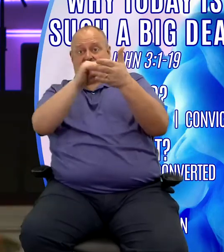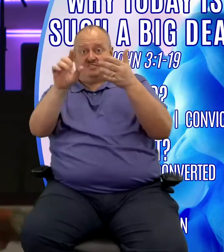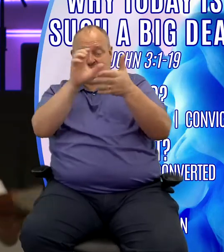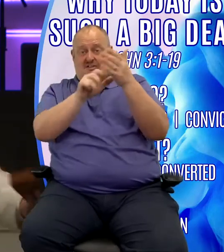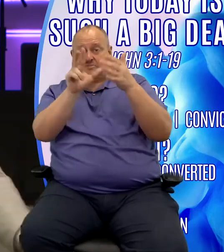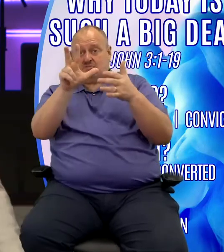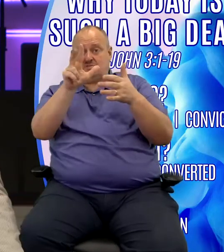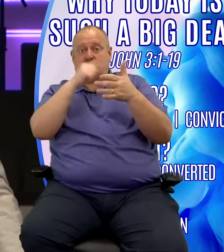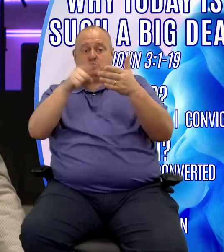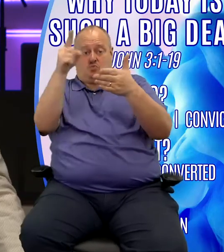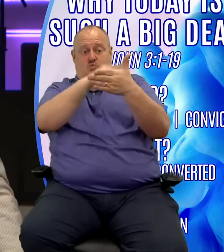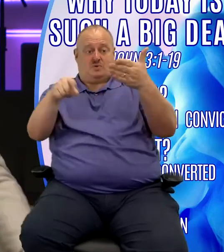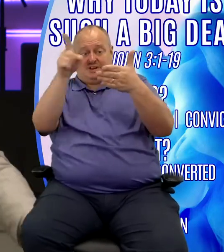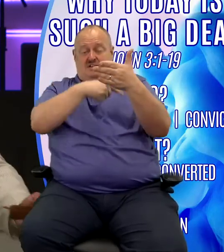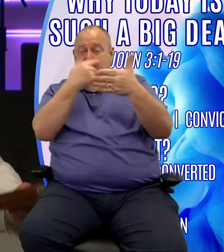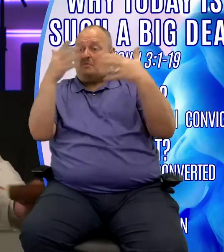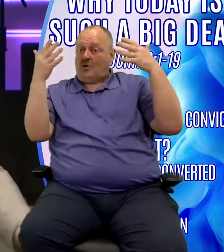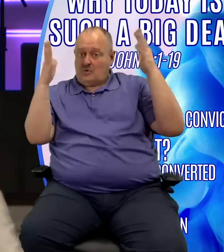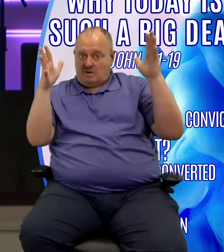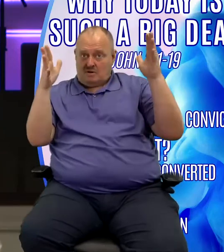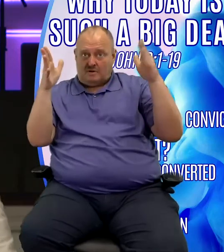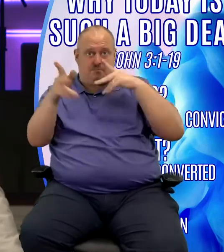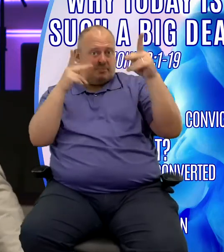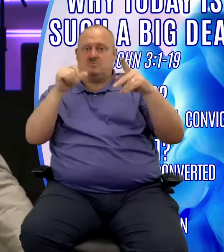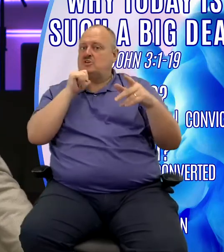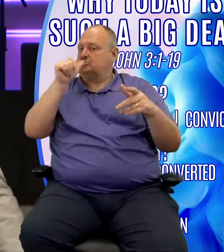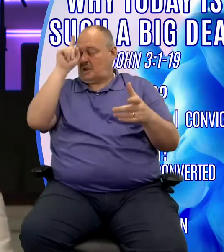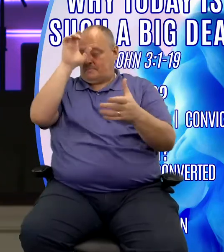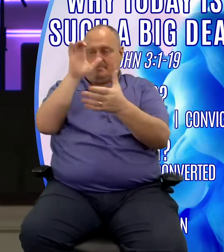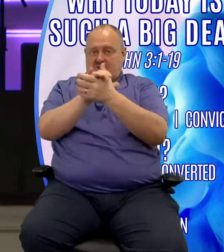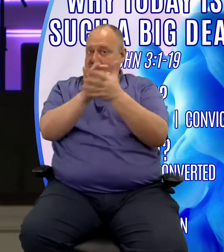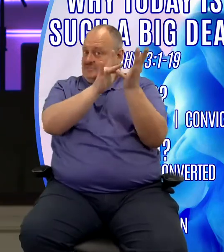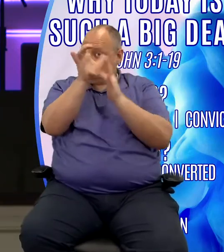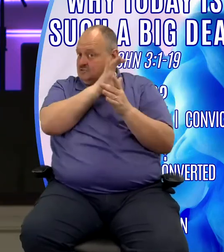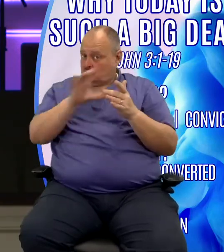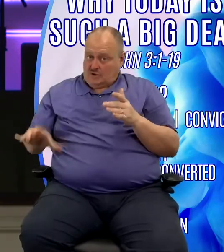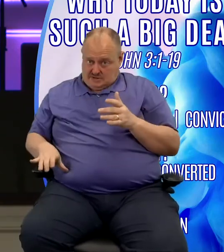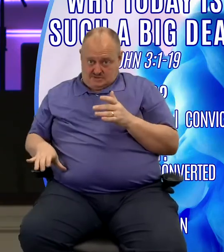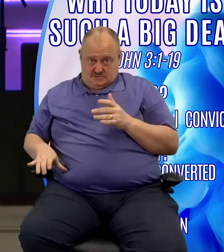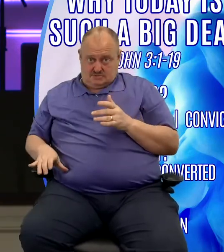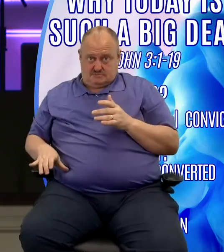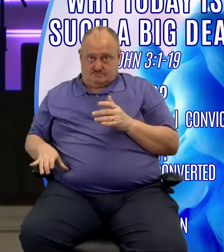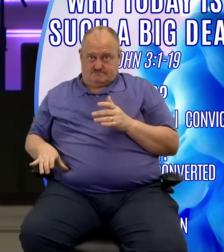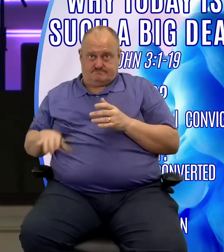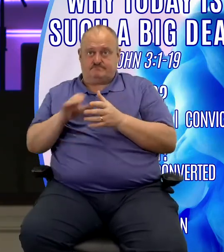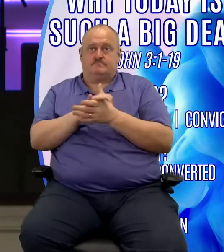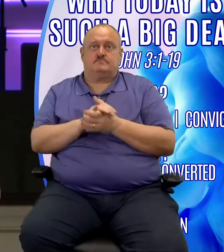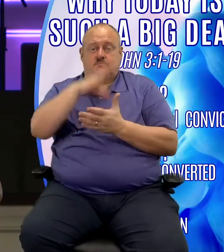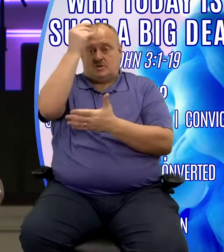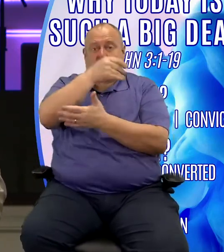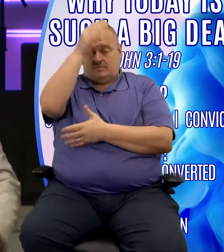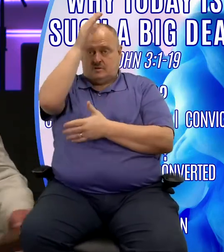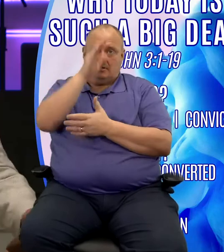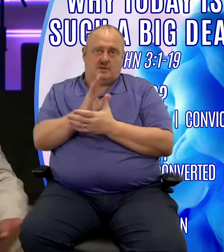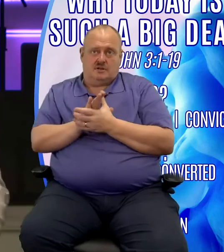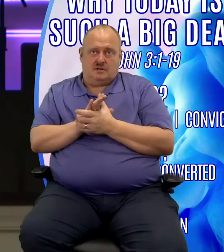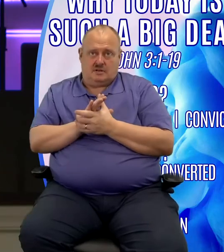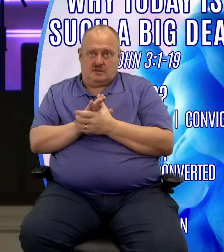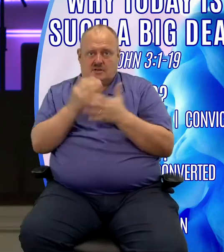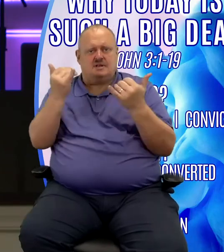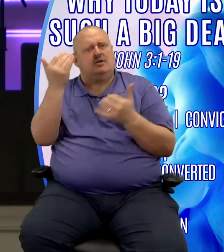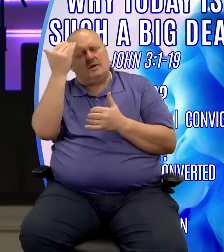are condemned already, those of us who do not believe in Jesus Christ as the Son of God. Now, I know